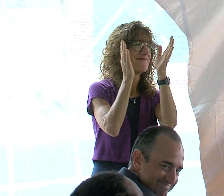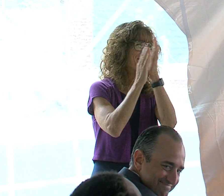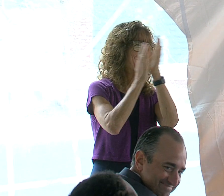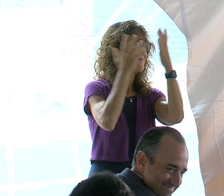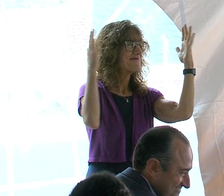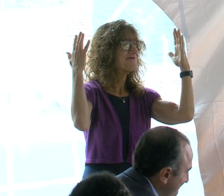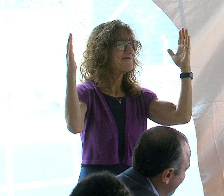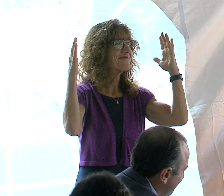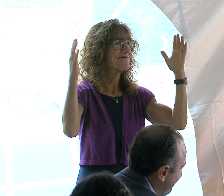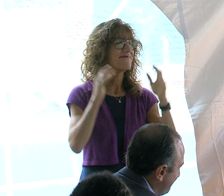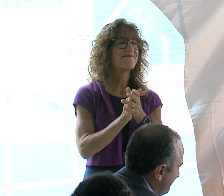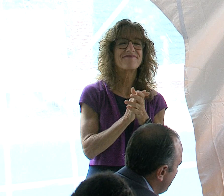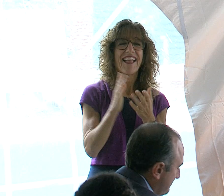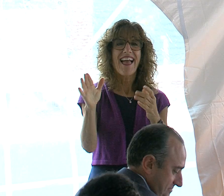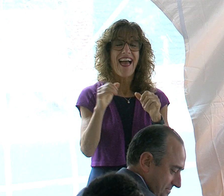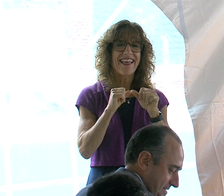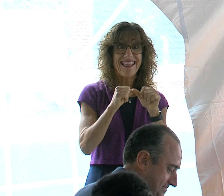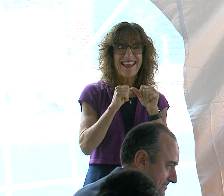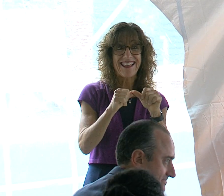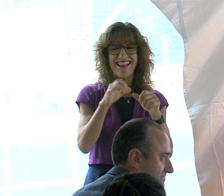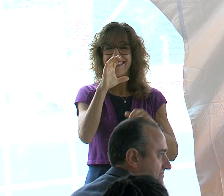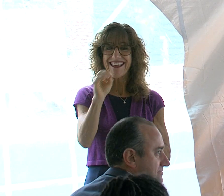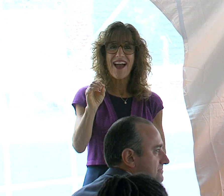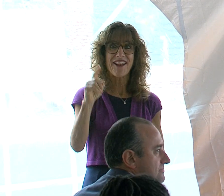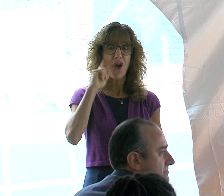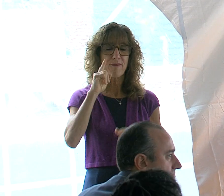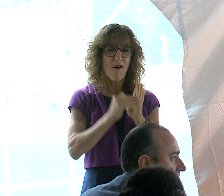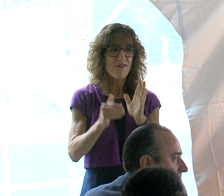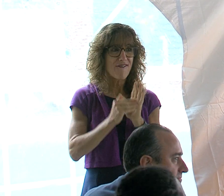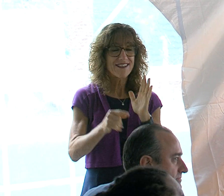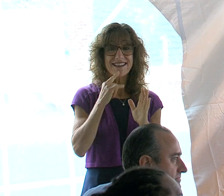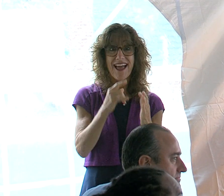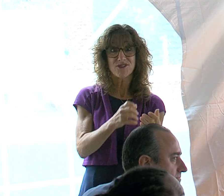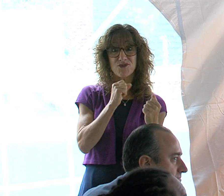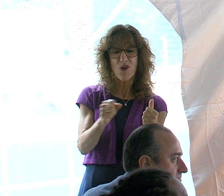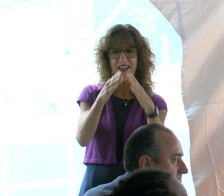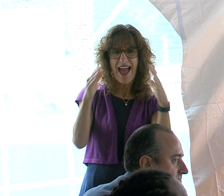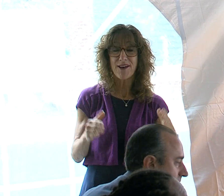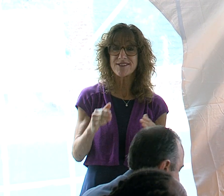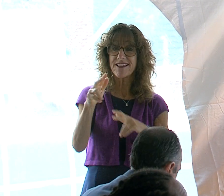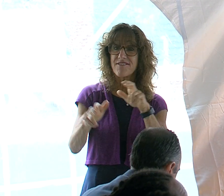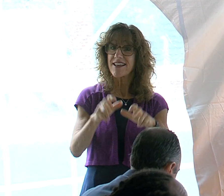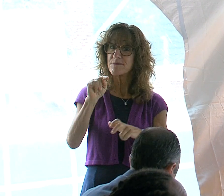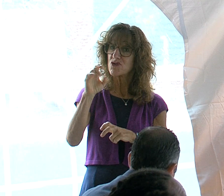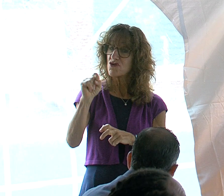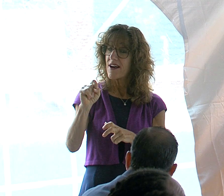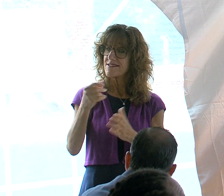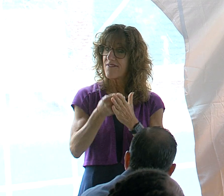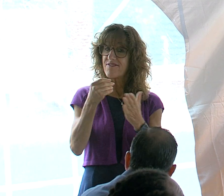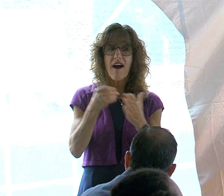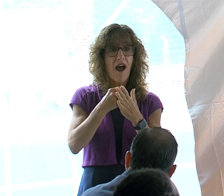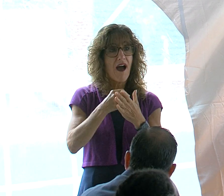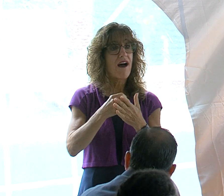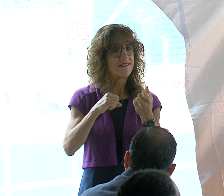The team at the county has heard me say many times that a strong Housing Investment Trust Fund is the cornerstone